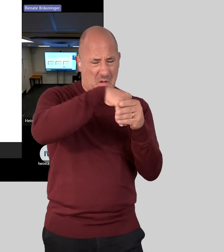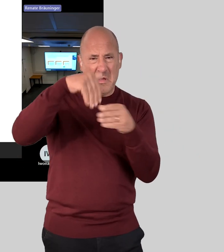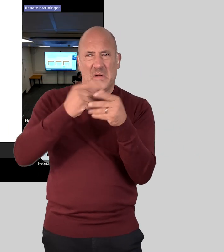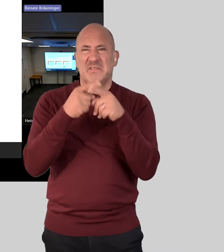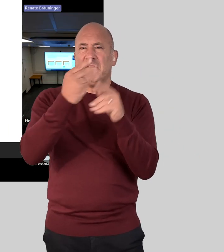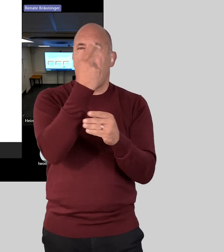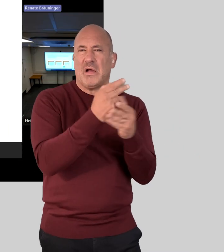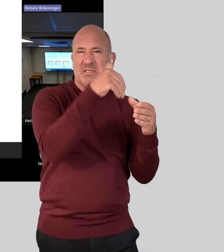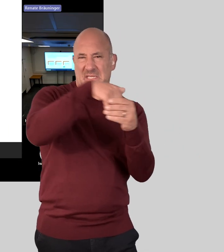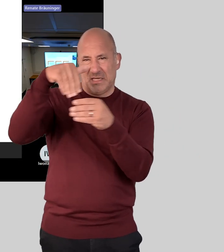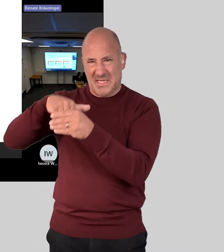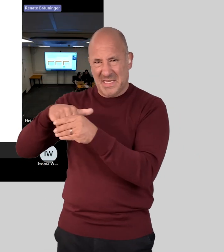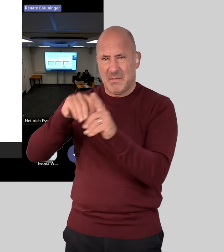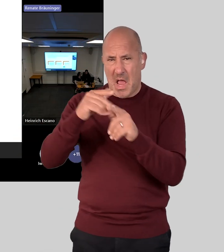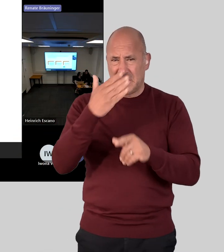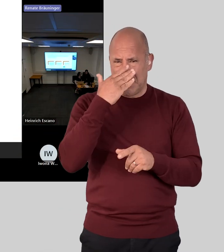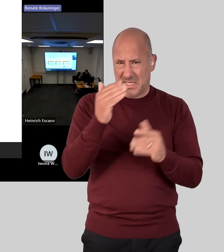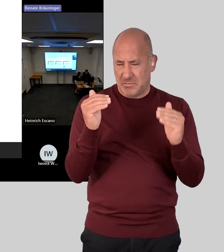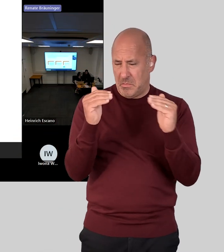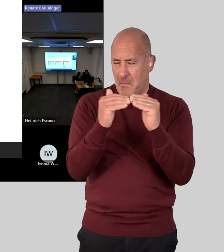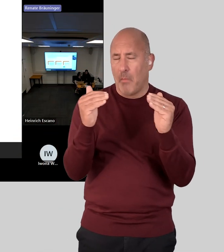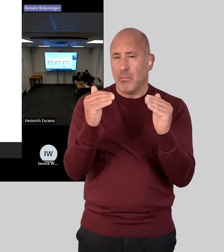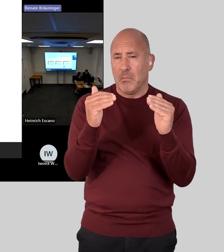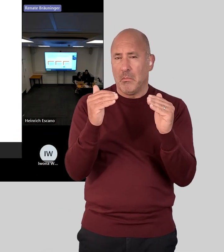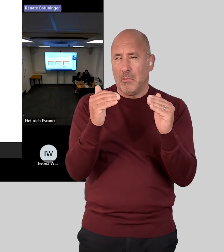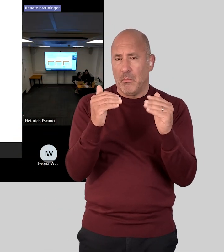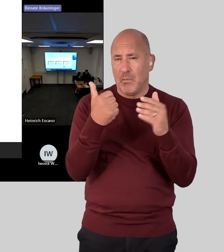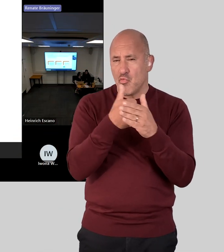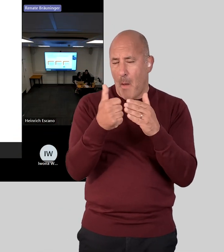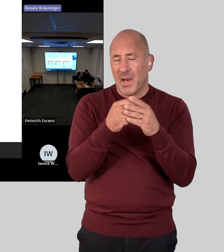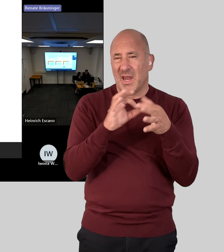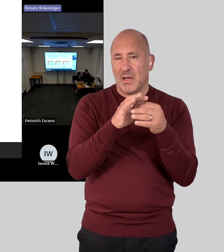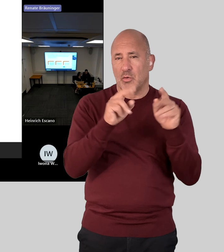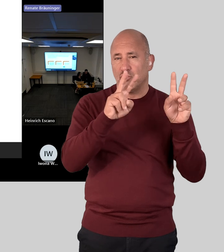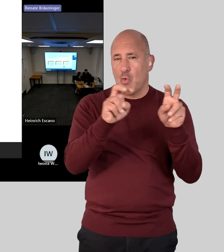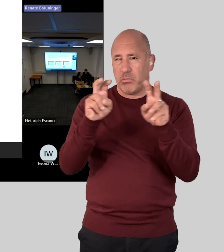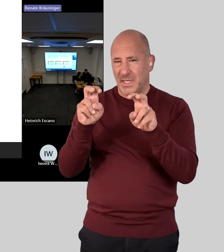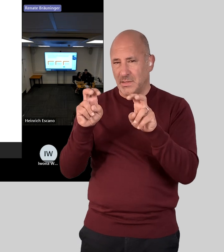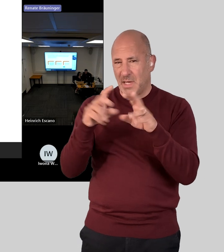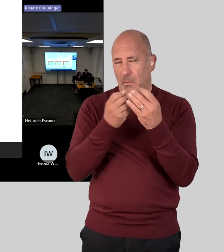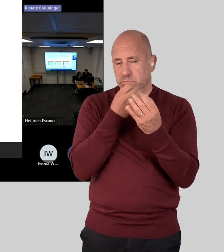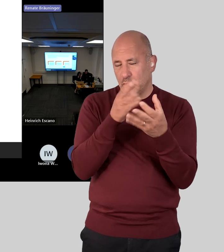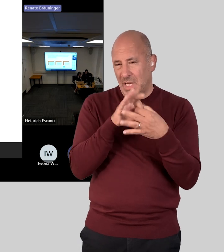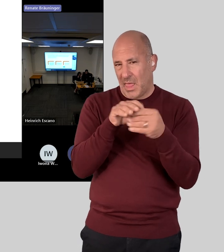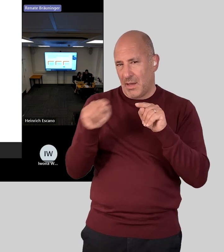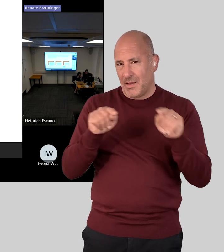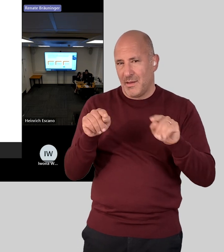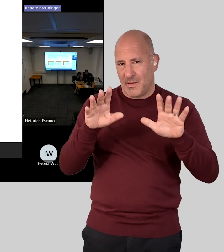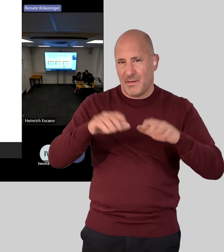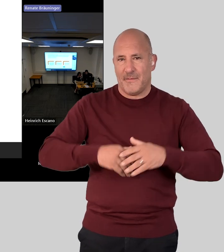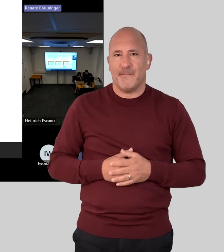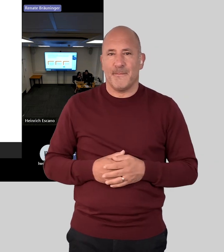are situated in different artistic fields, but seem to have a common interest in particular topics and the